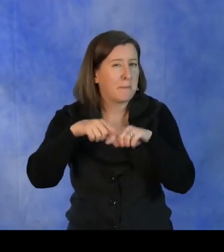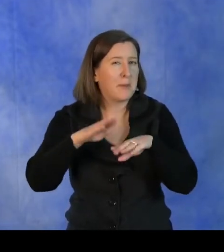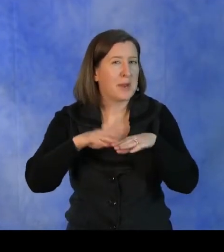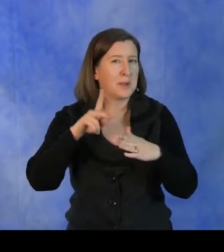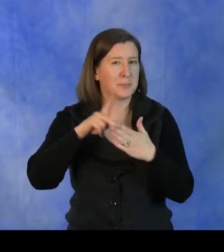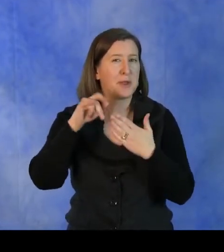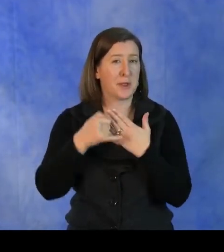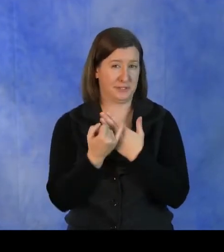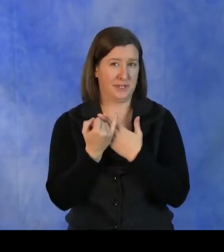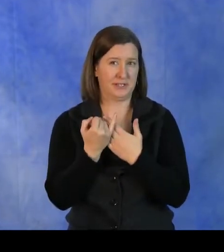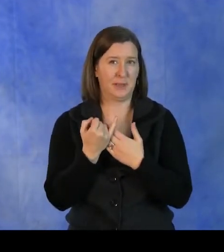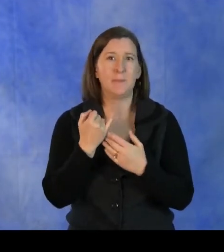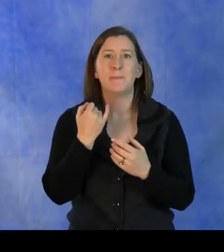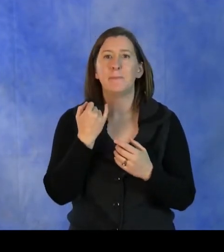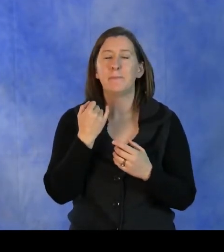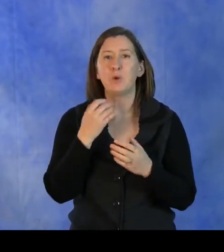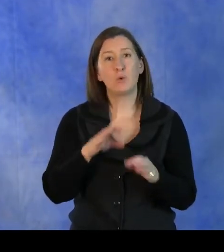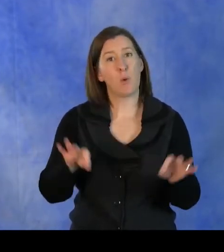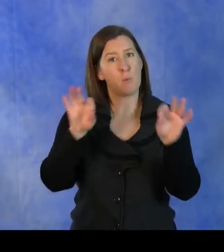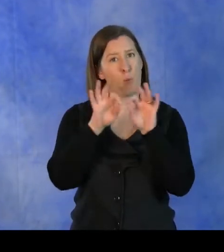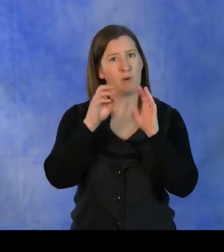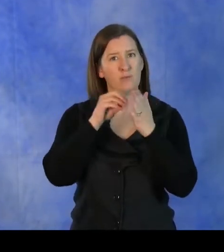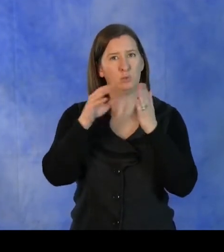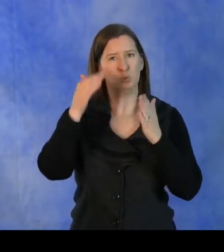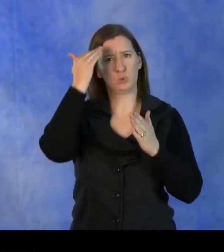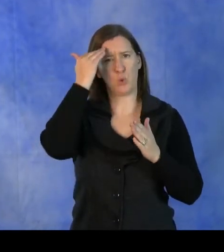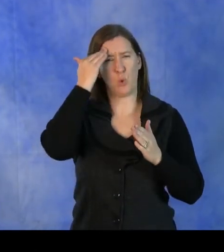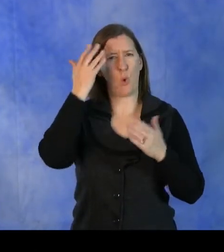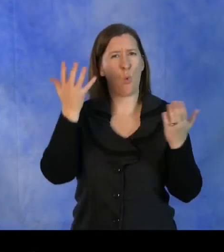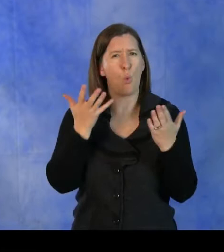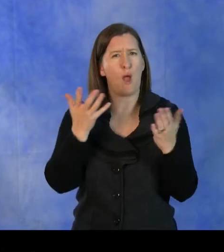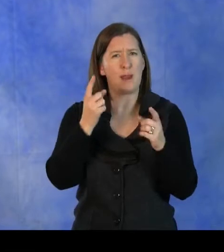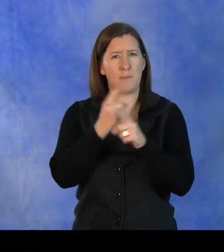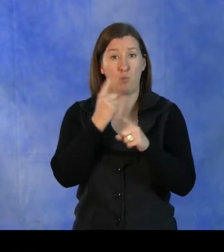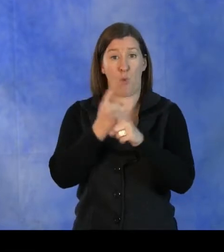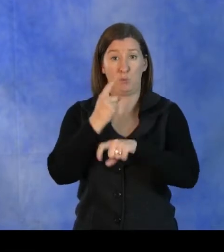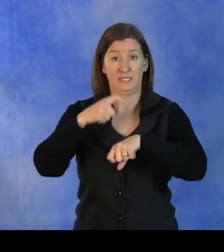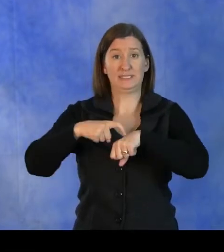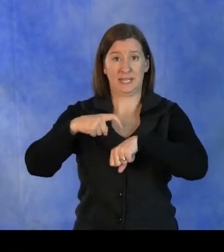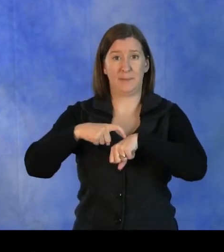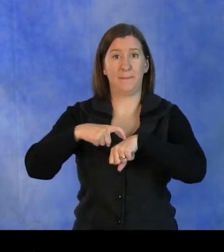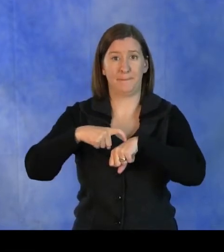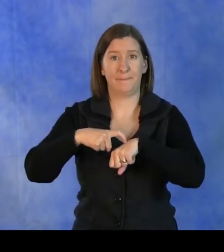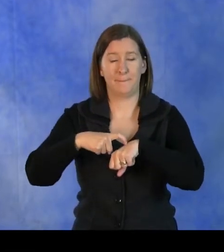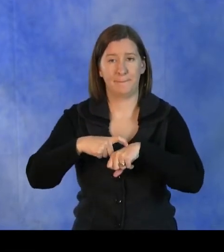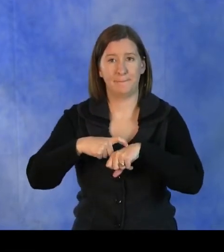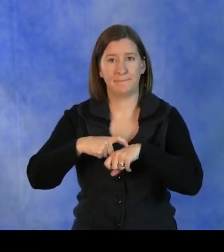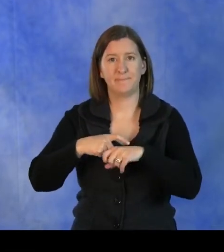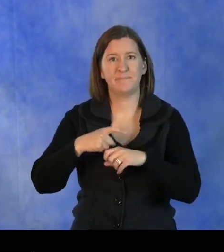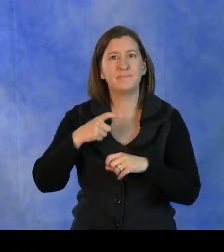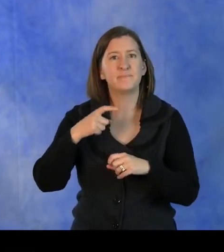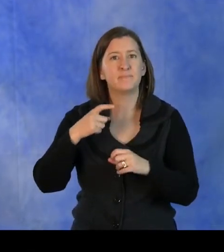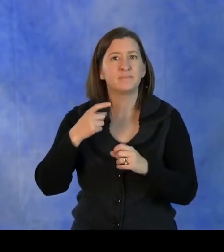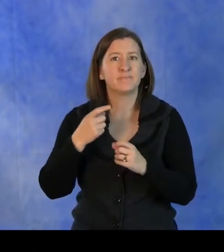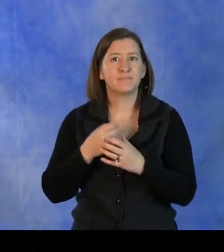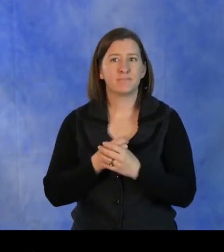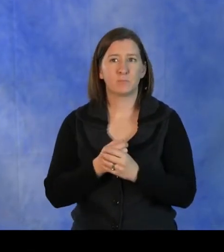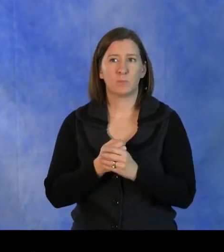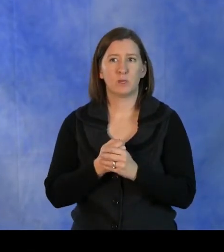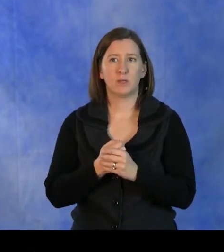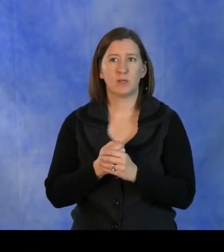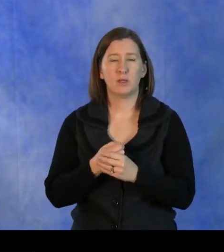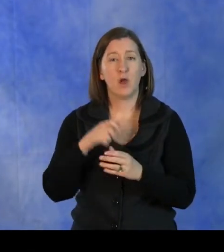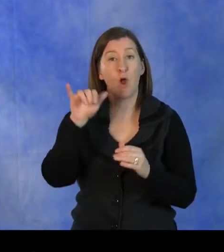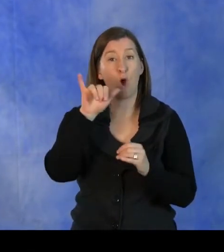put down 30 or 40 minutes for their project, so that the student knows what's the appropriate time length for